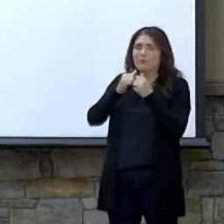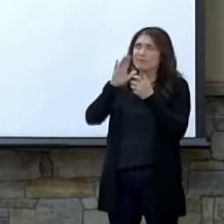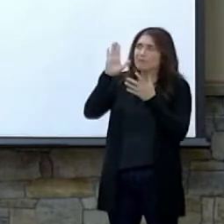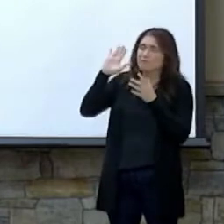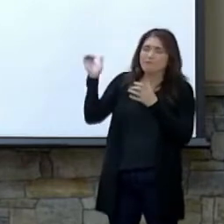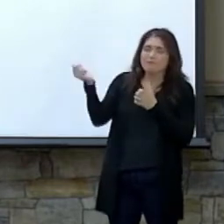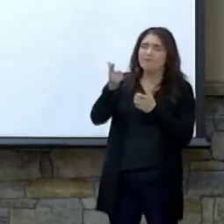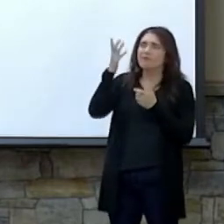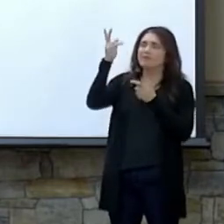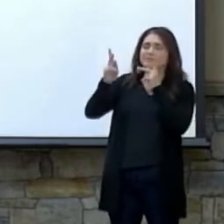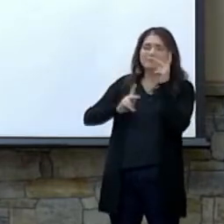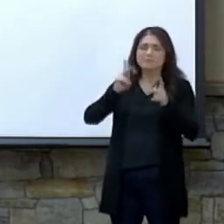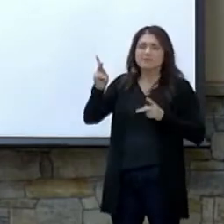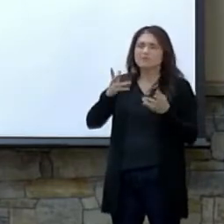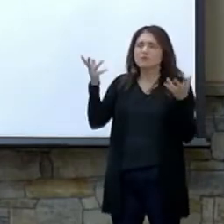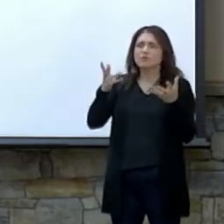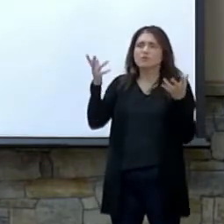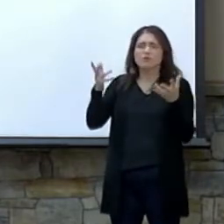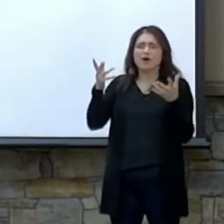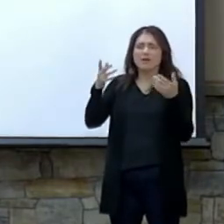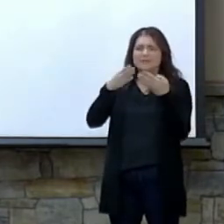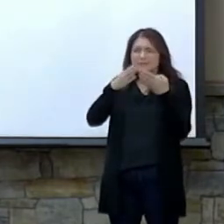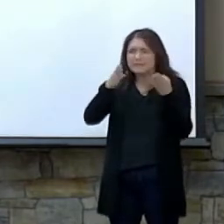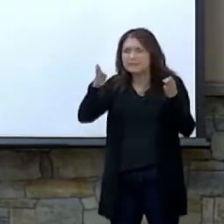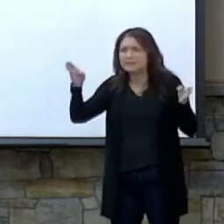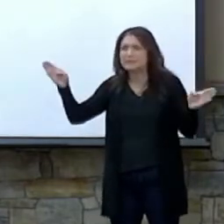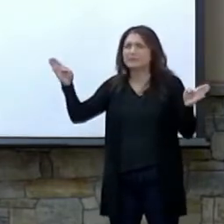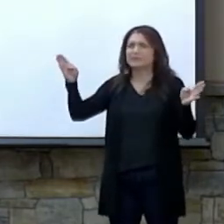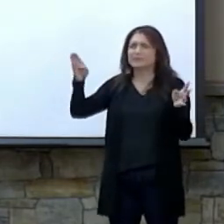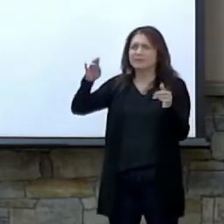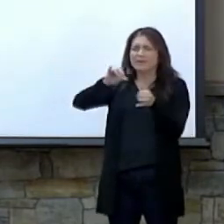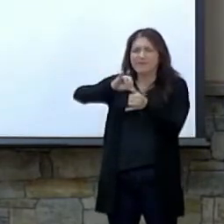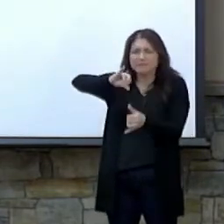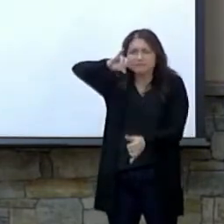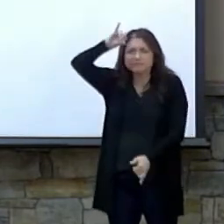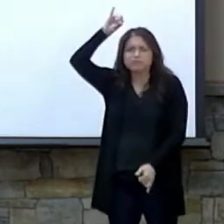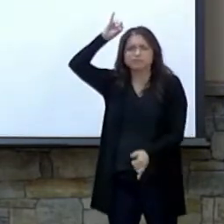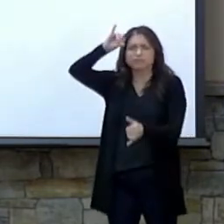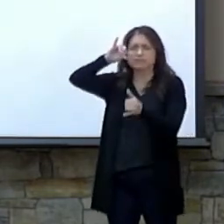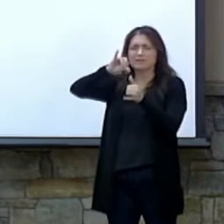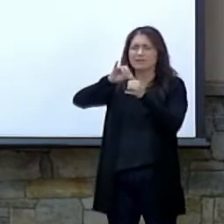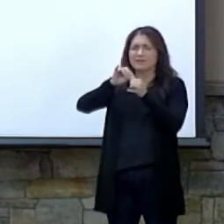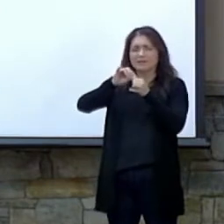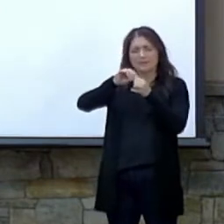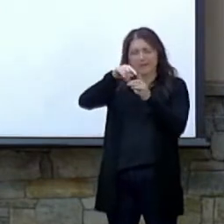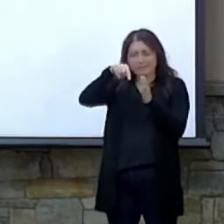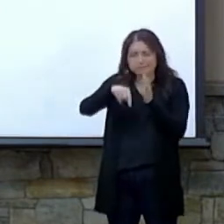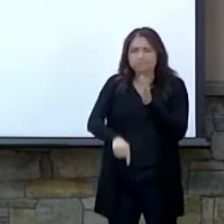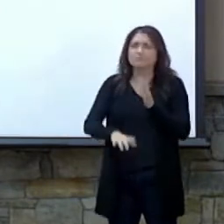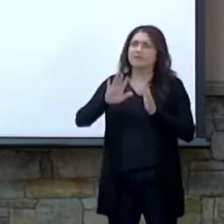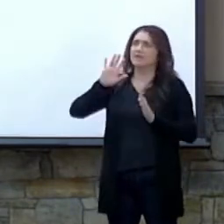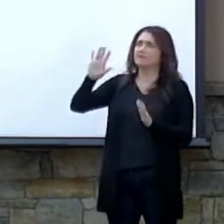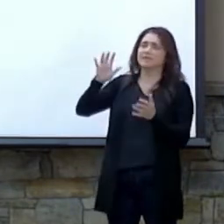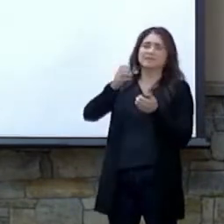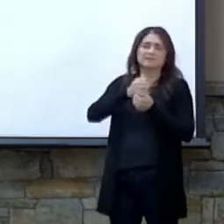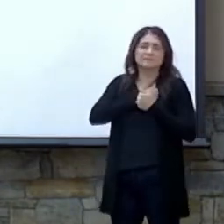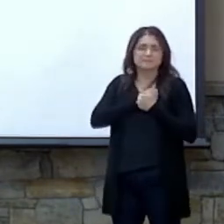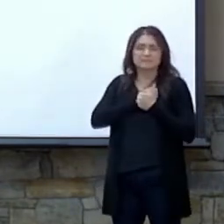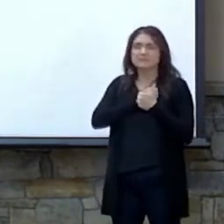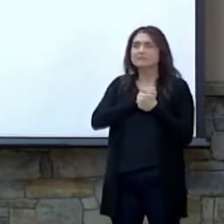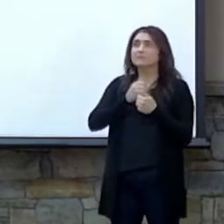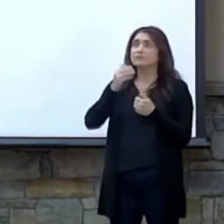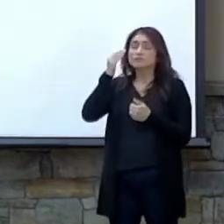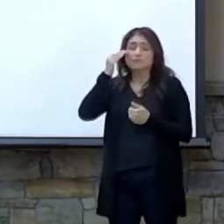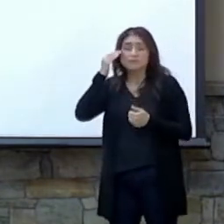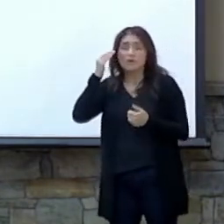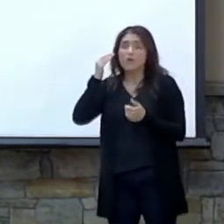breadth and length and height and depth. And to know the love of Christ that surpasses knowledge,